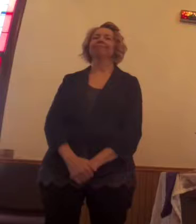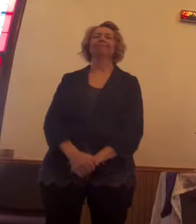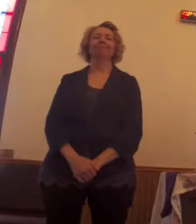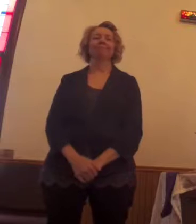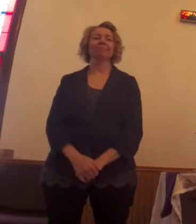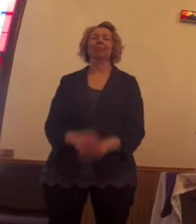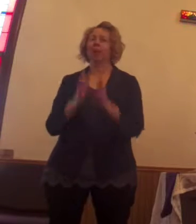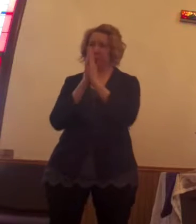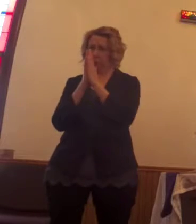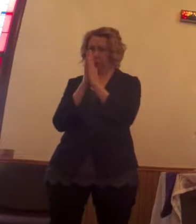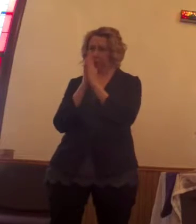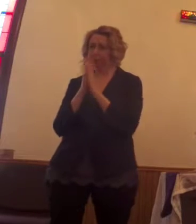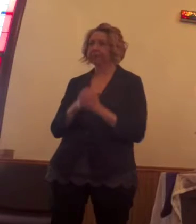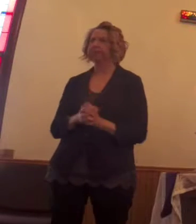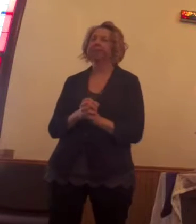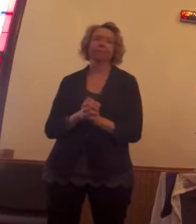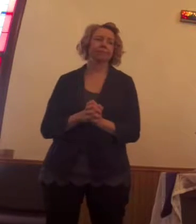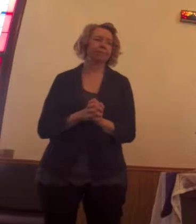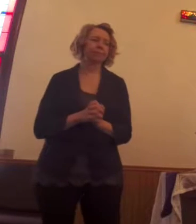Will you come to prayer with me this morning?